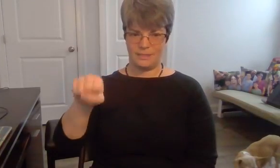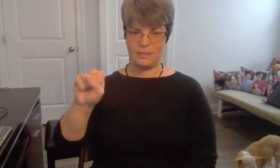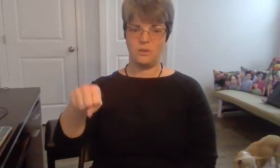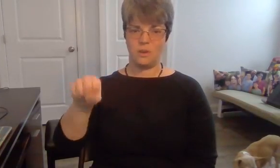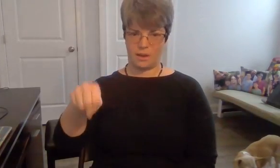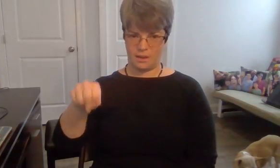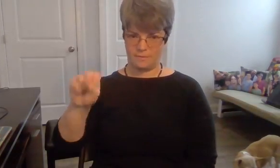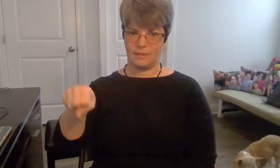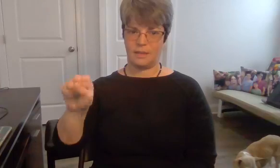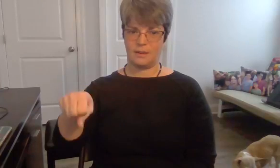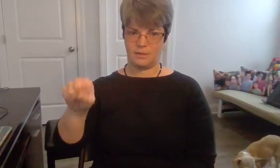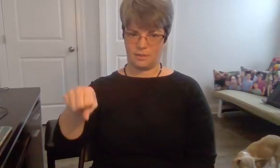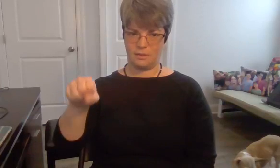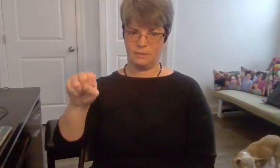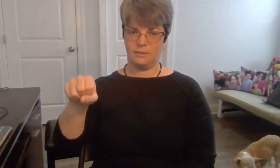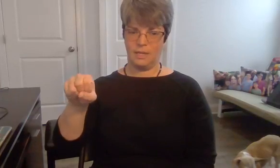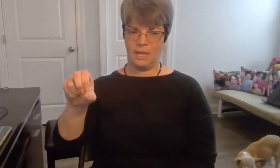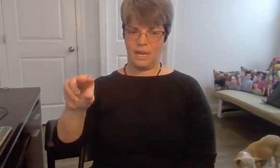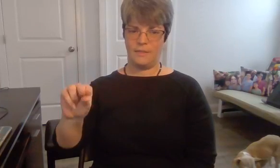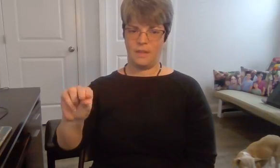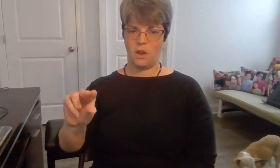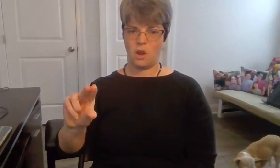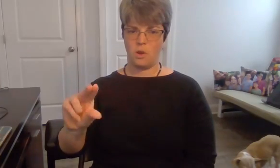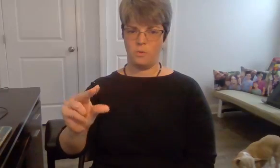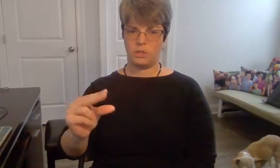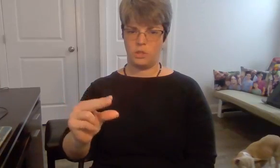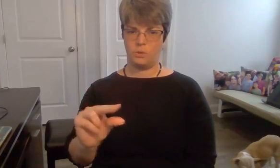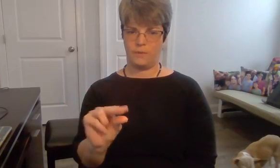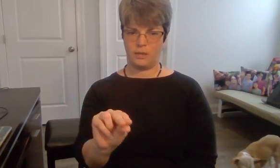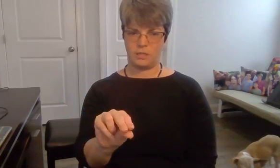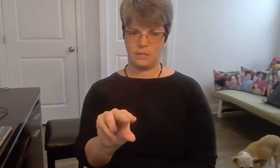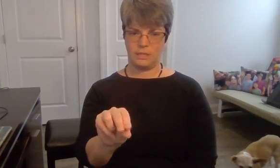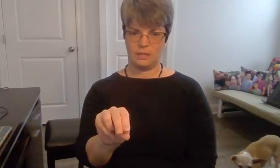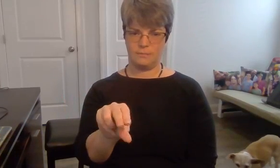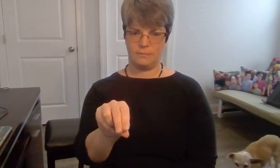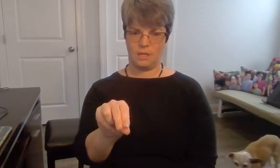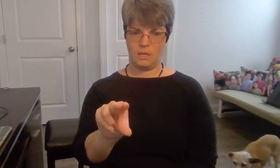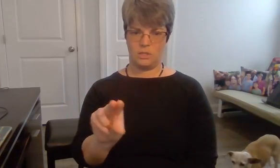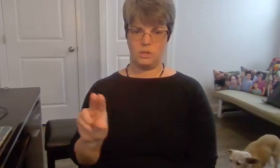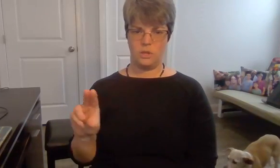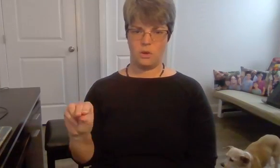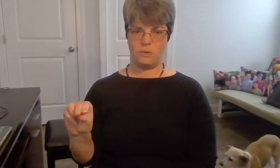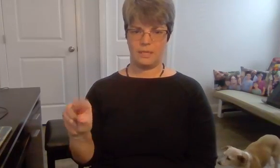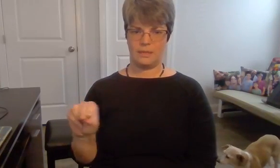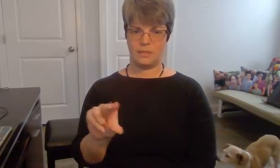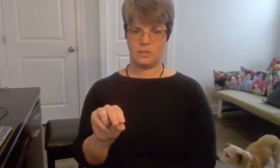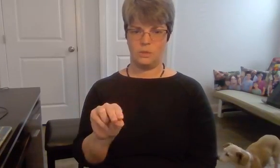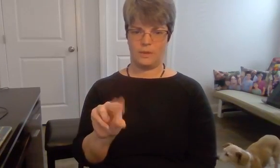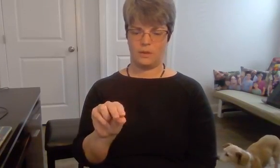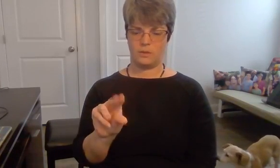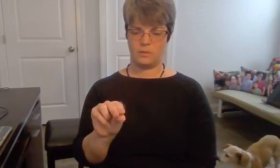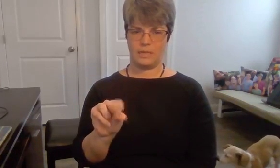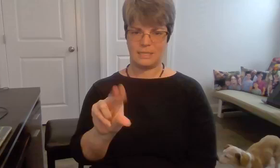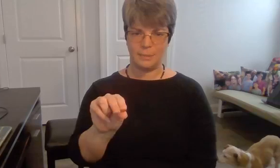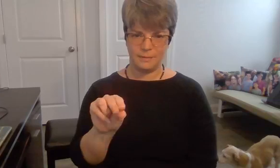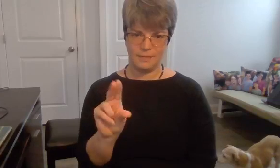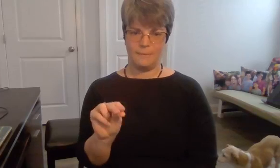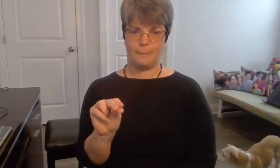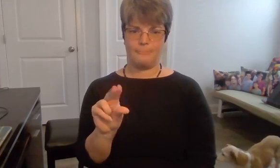and you nod it, like in our song. And then no is 2 fingers. Can you see them? No is like this. 2 fingers, like zip it.